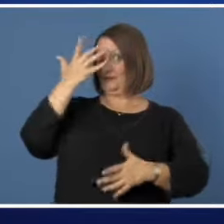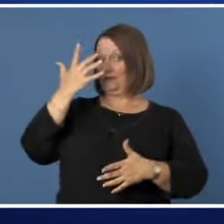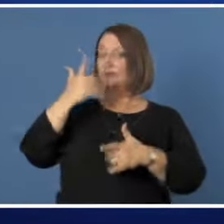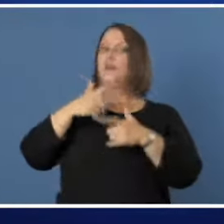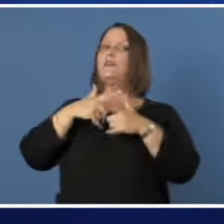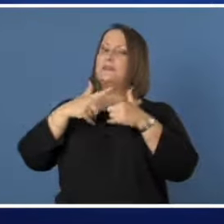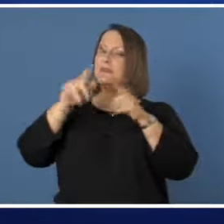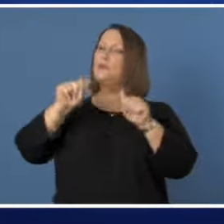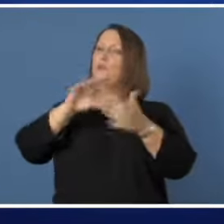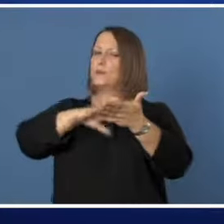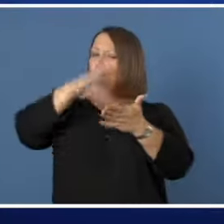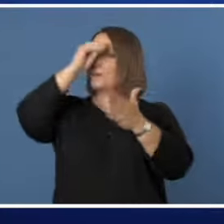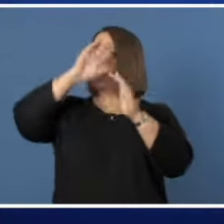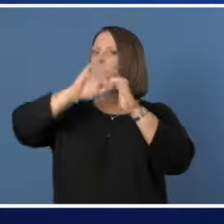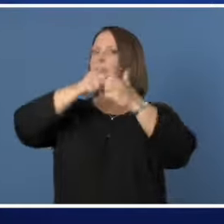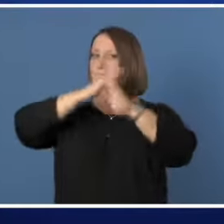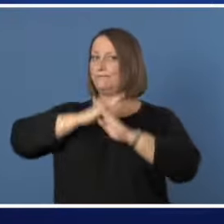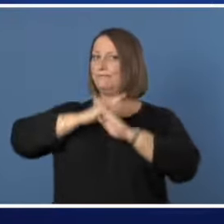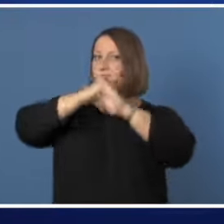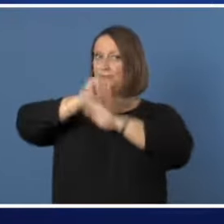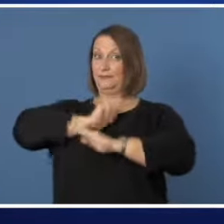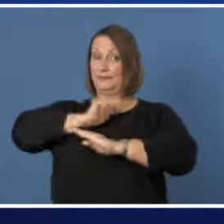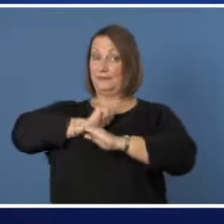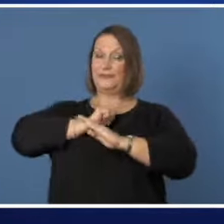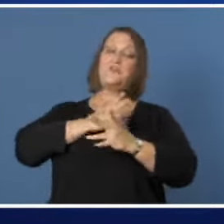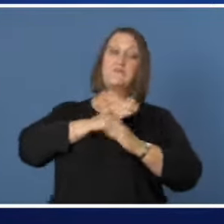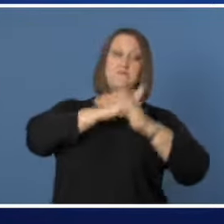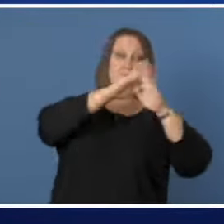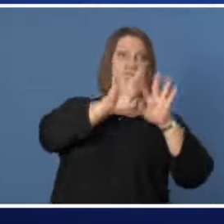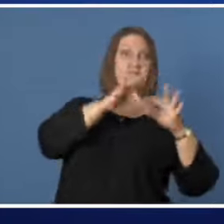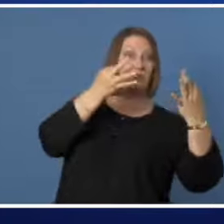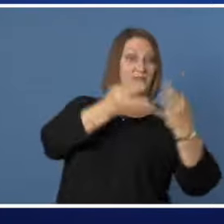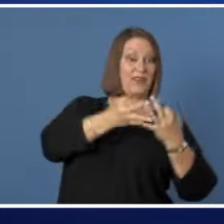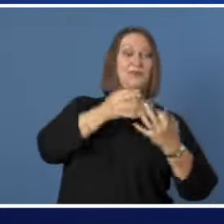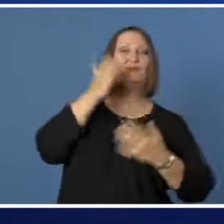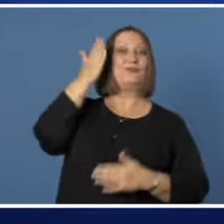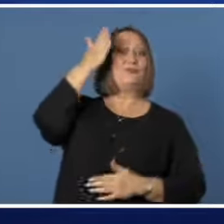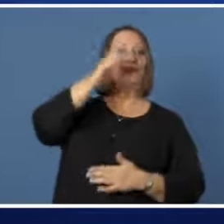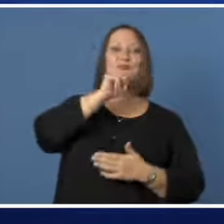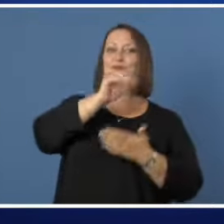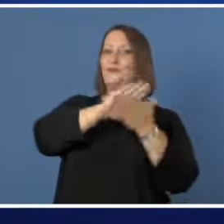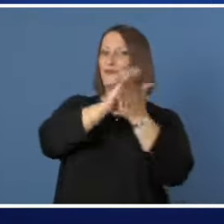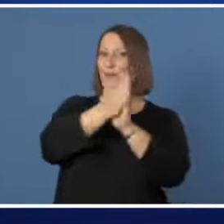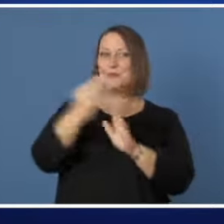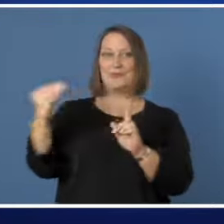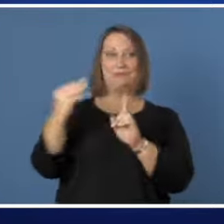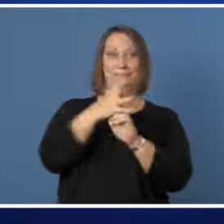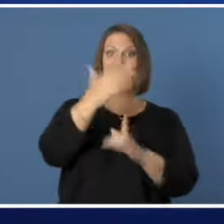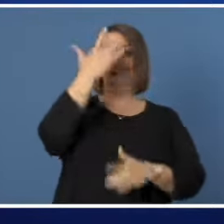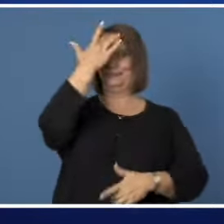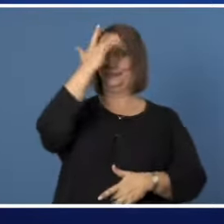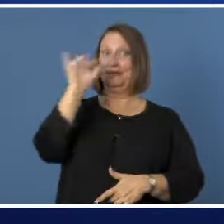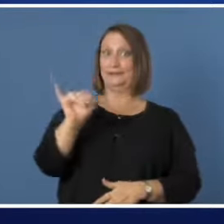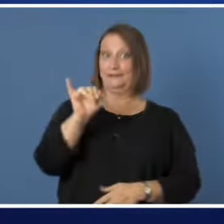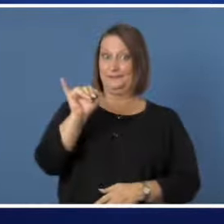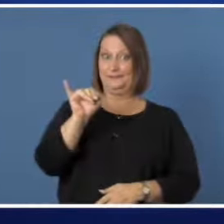exposed to the disease, learn how to protect yourself and family from exposure.